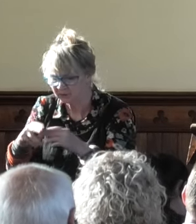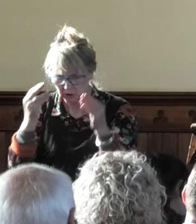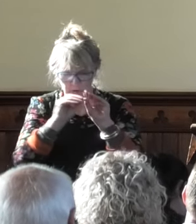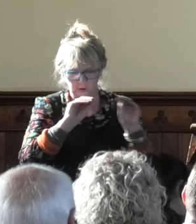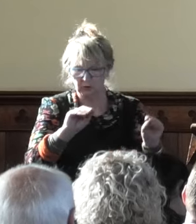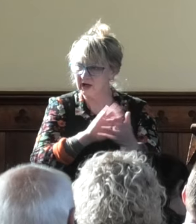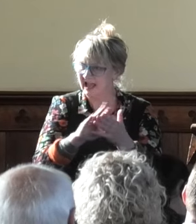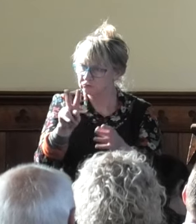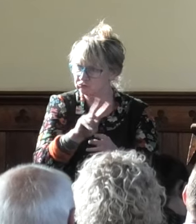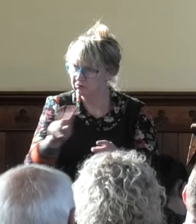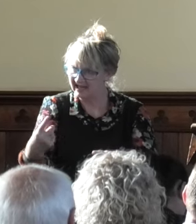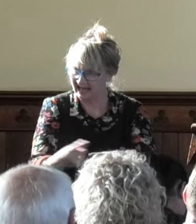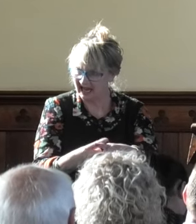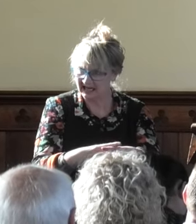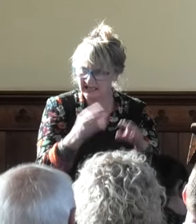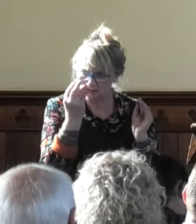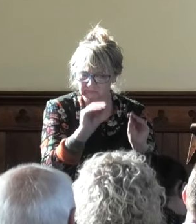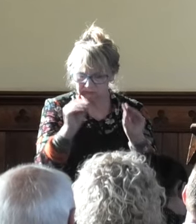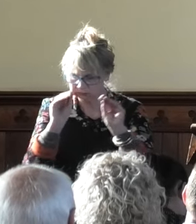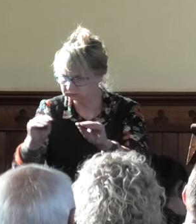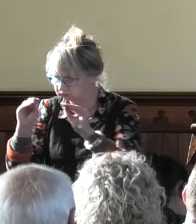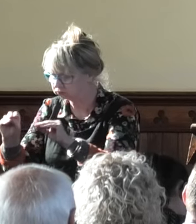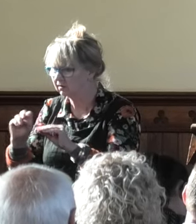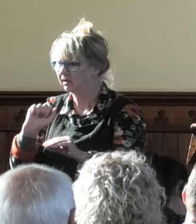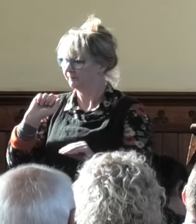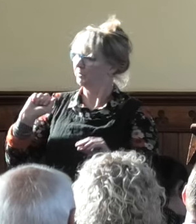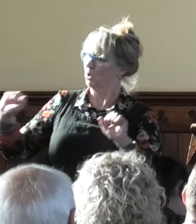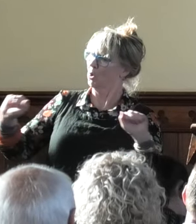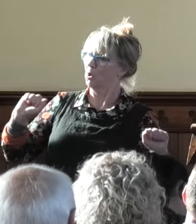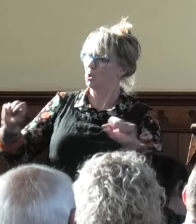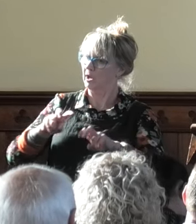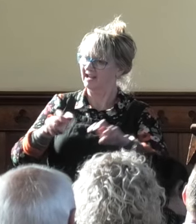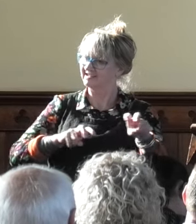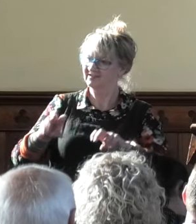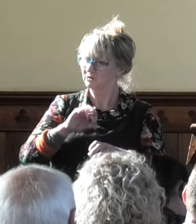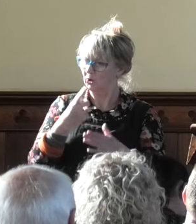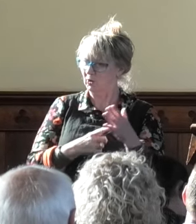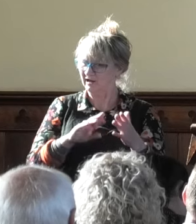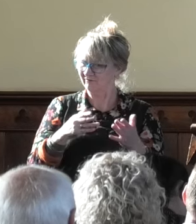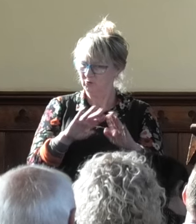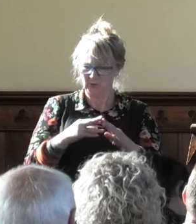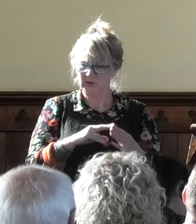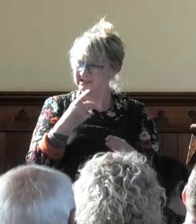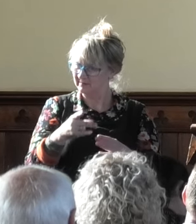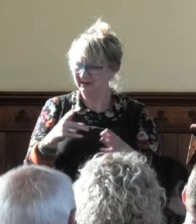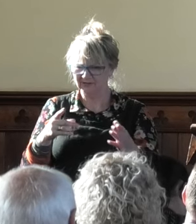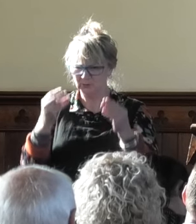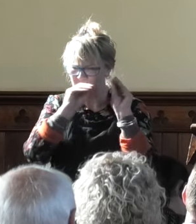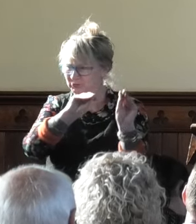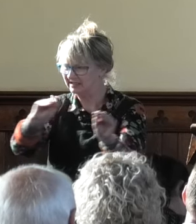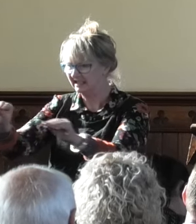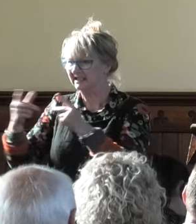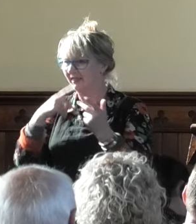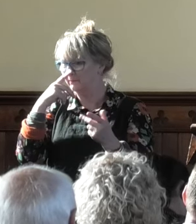that she used to demonstrate in a very practical way the love of God to them. I want to finish this part